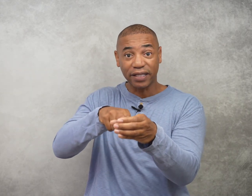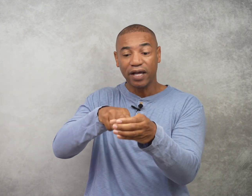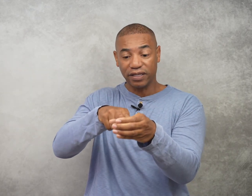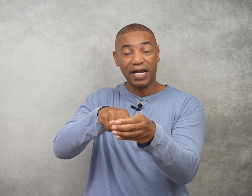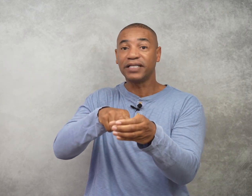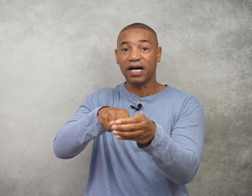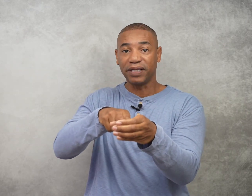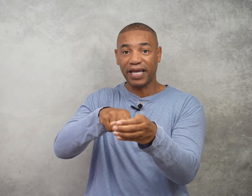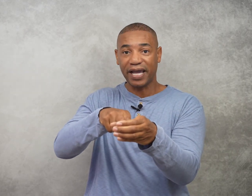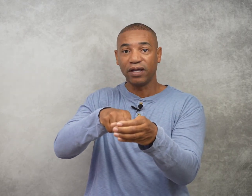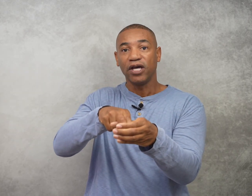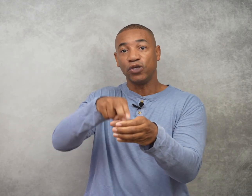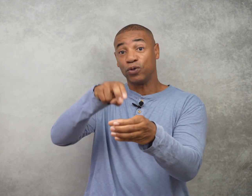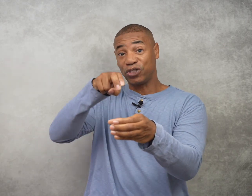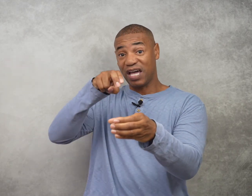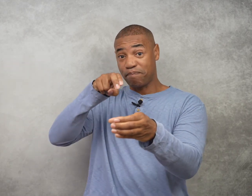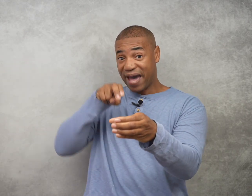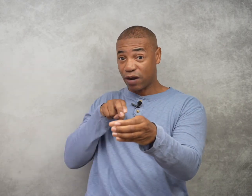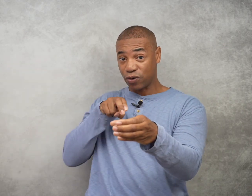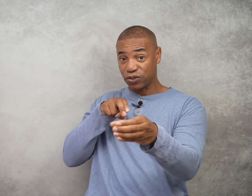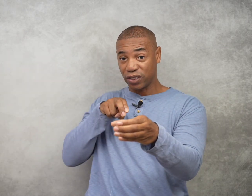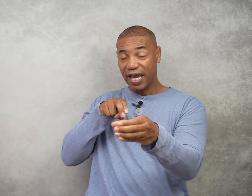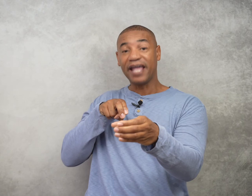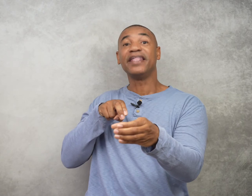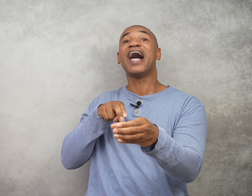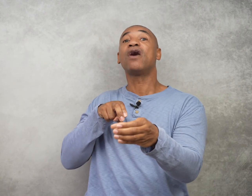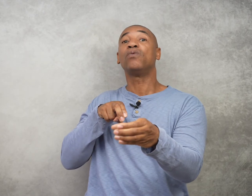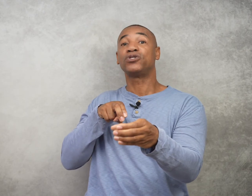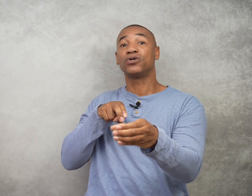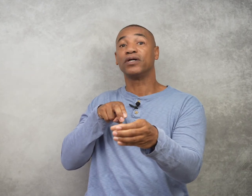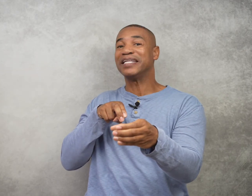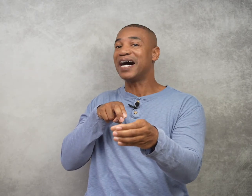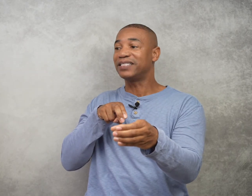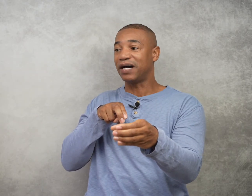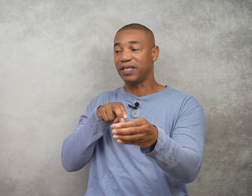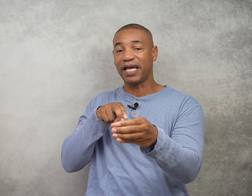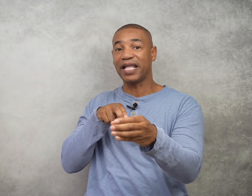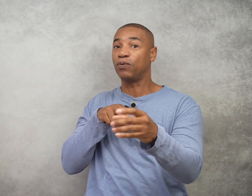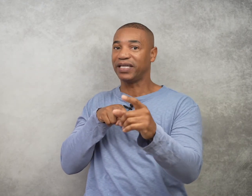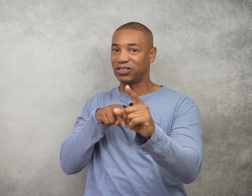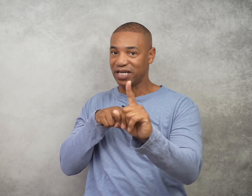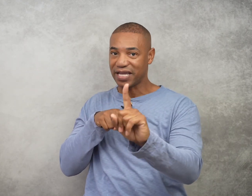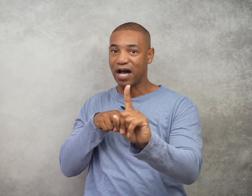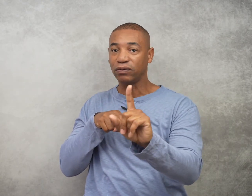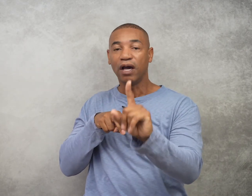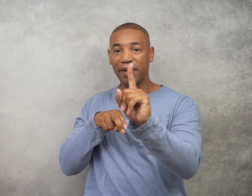the non-dominant hand. You will step backwards, and now with your non-dominant hand, I will extend out my